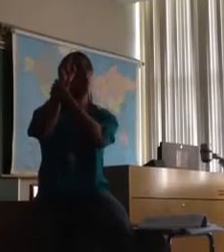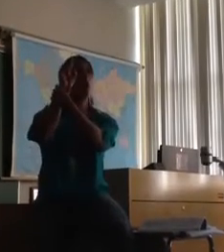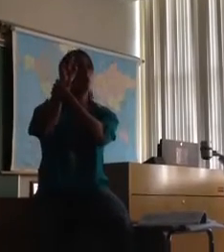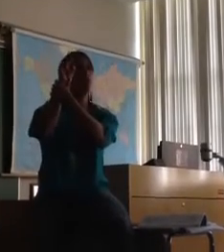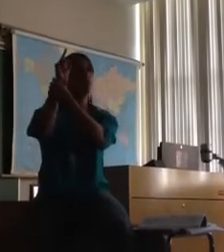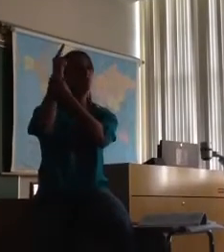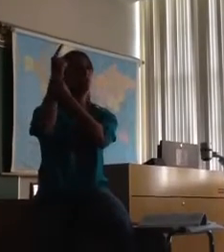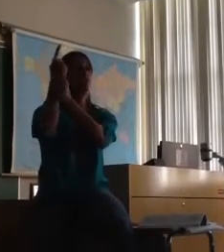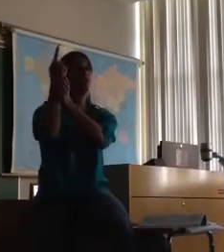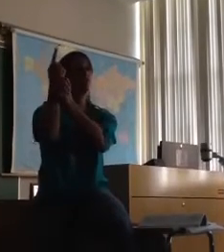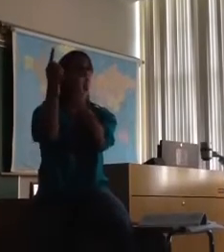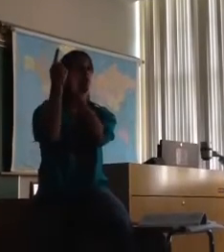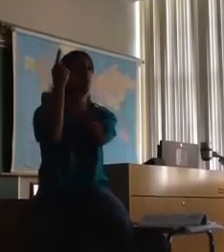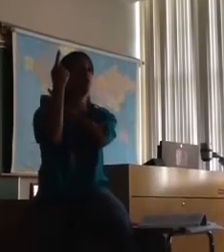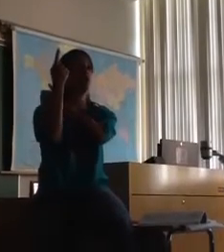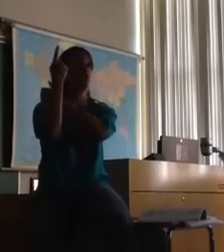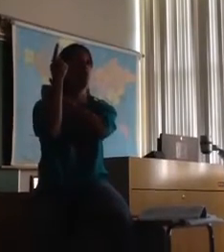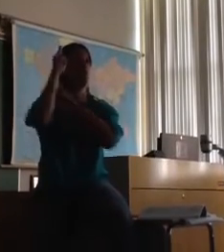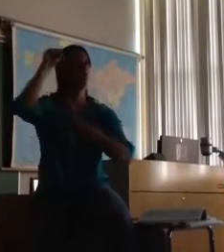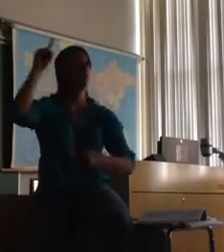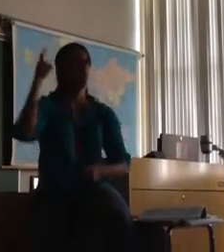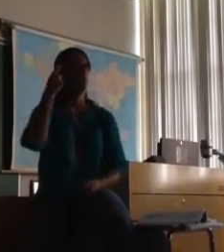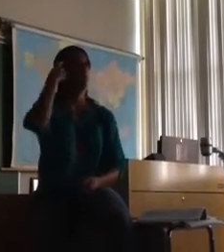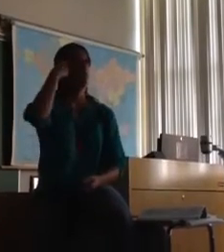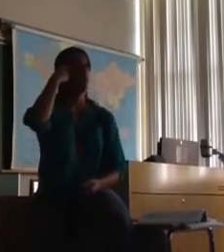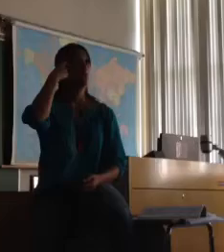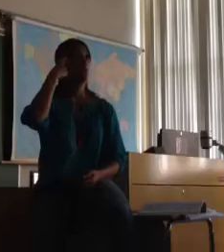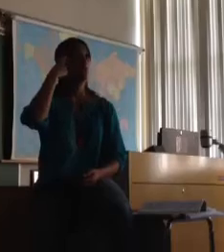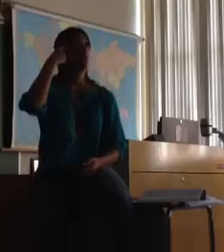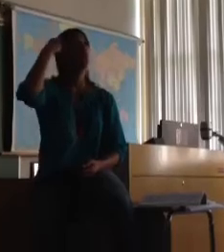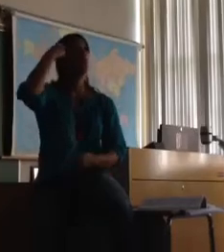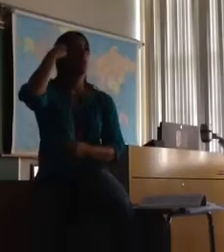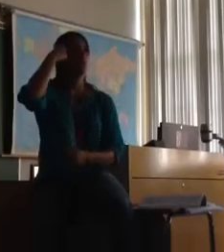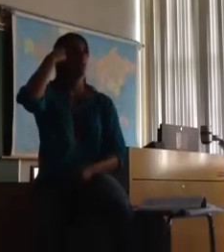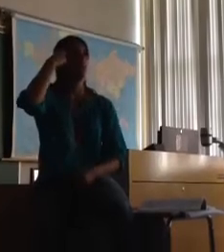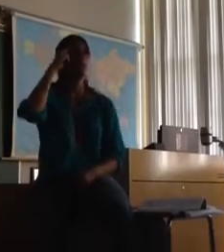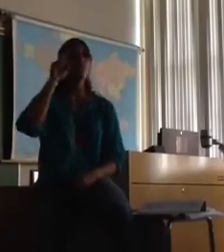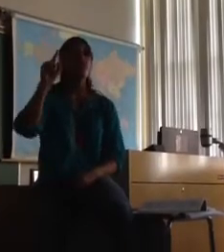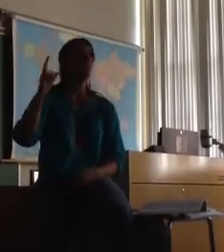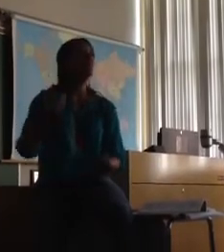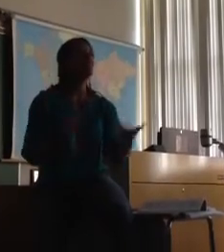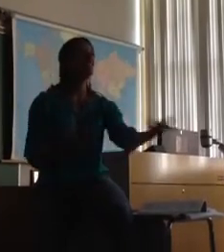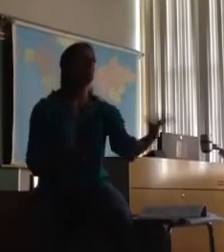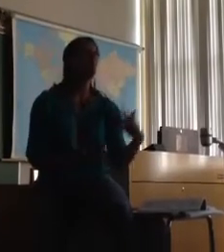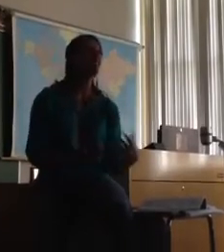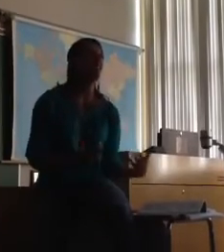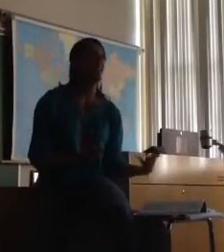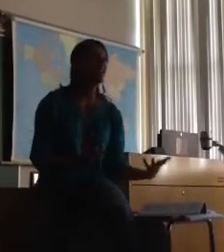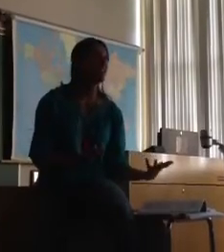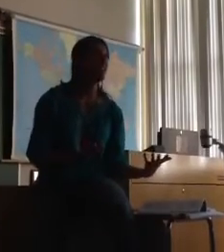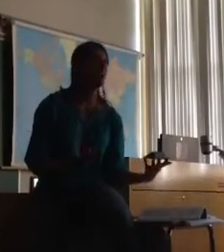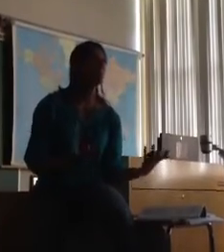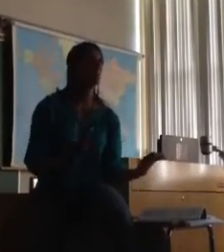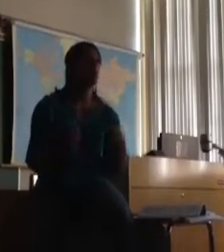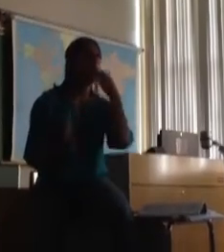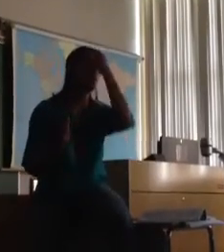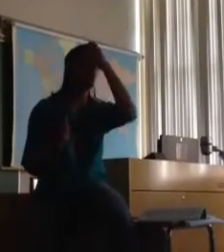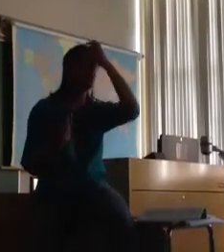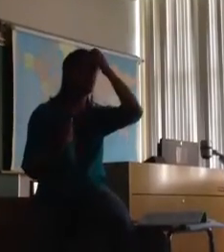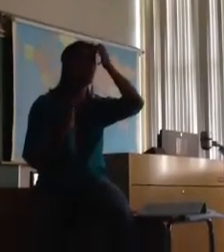palm orientation facing behind you. When you land. So When you land. start, you're going to have Well, it just, Read you'll the be book. signing at the time, so you don't, no one really has a